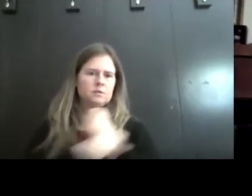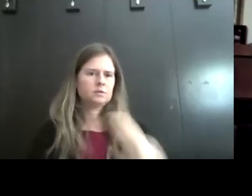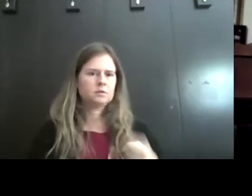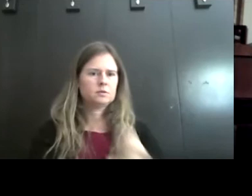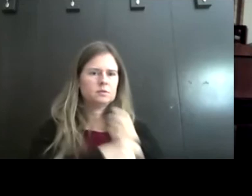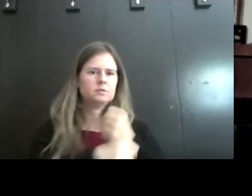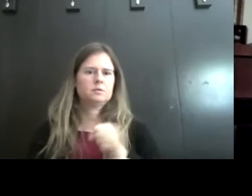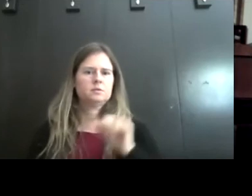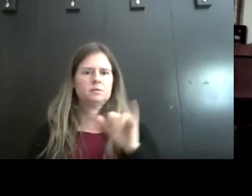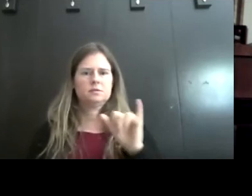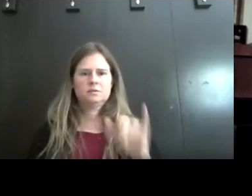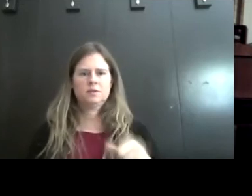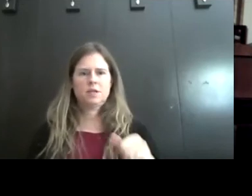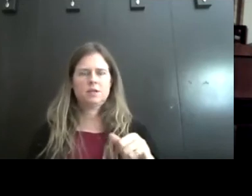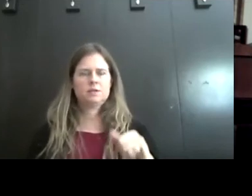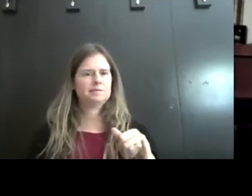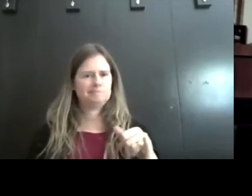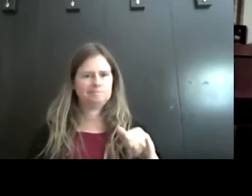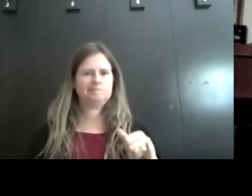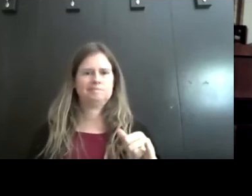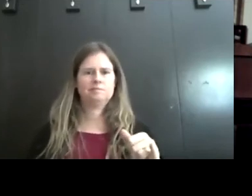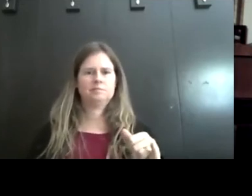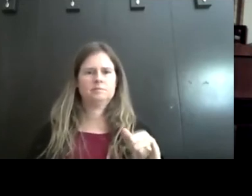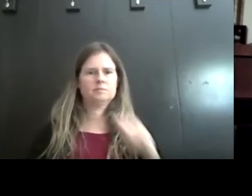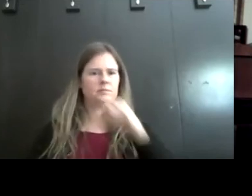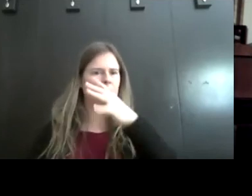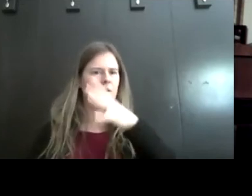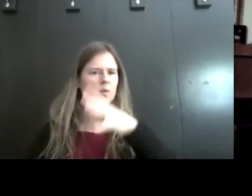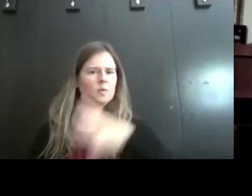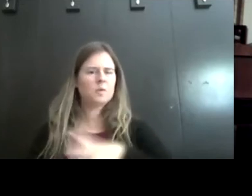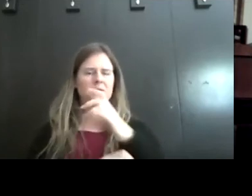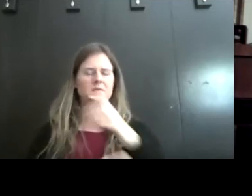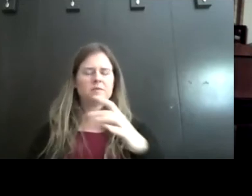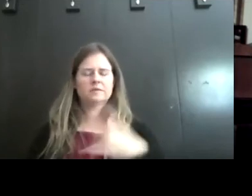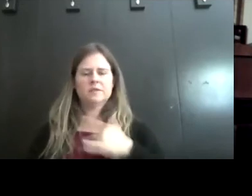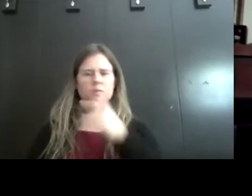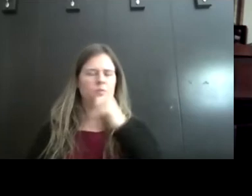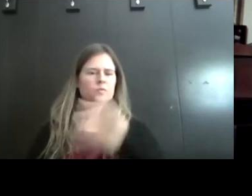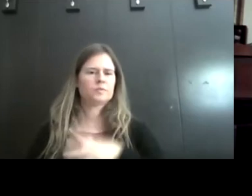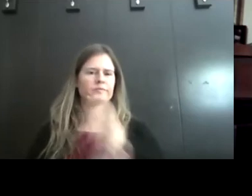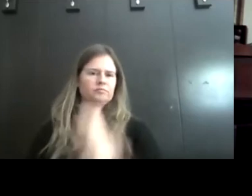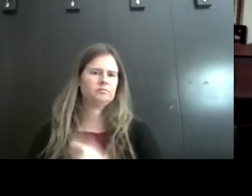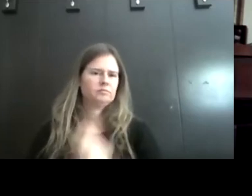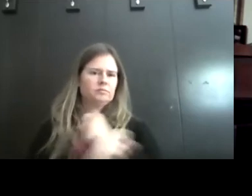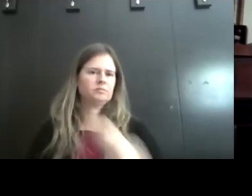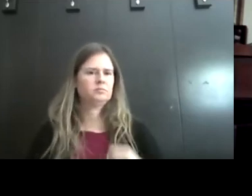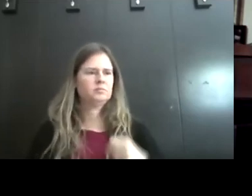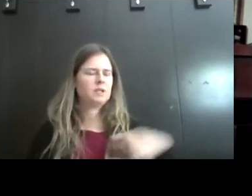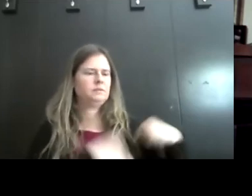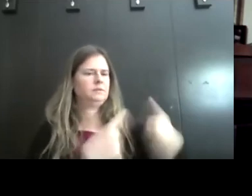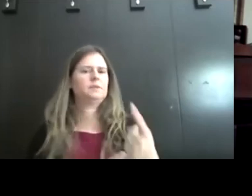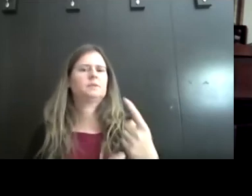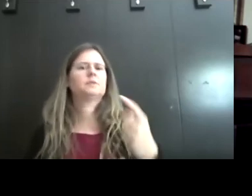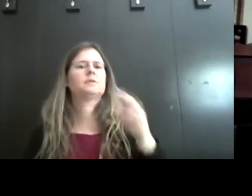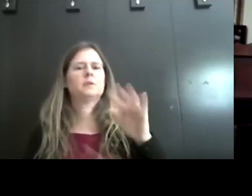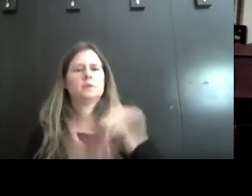very, very good chance that women have paddled in our tumuls for thousands of years.